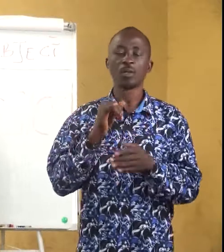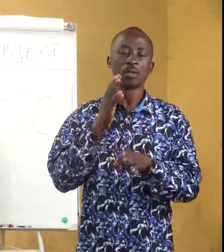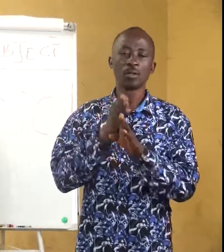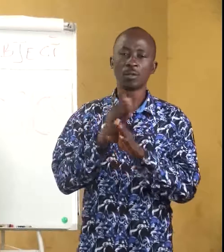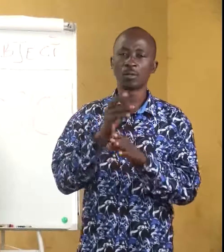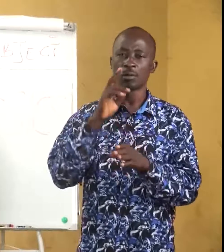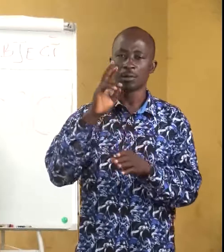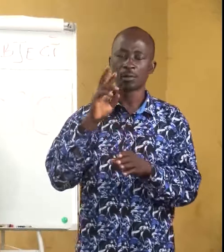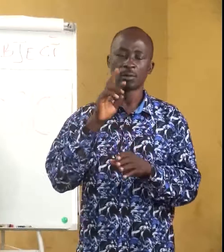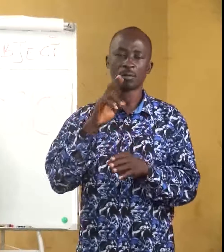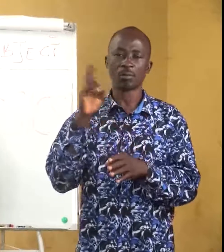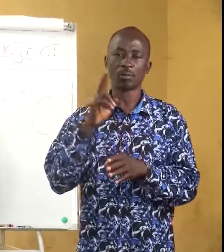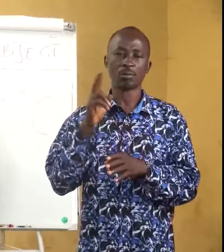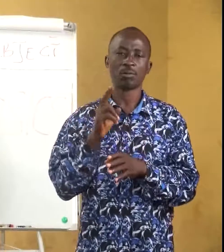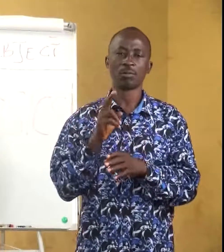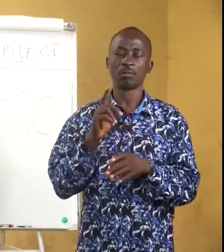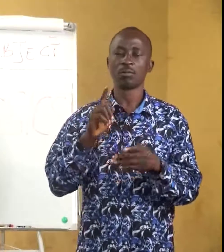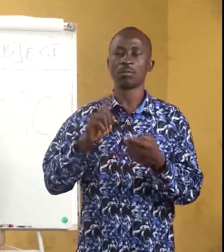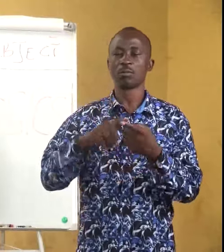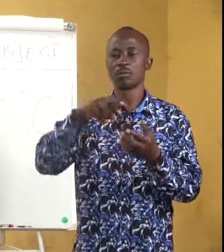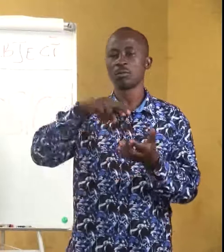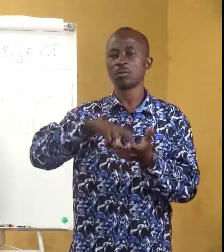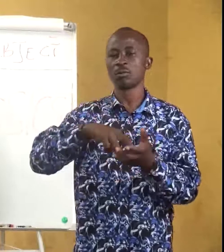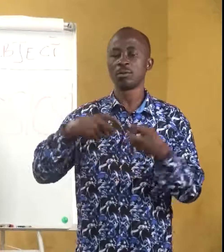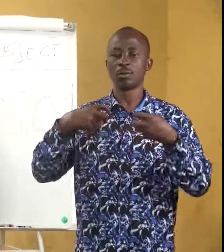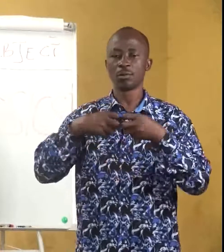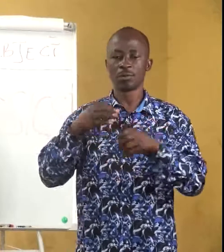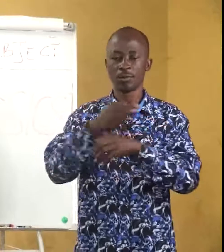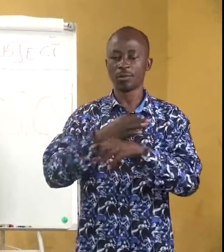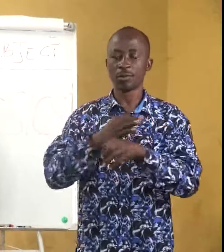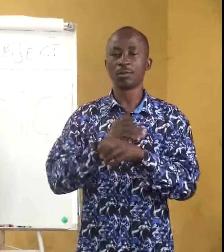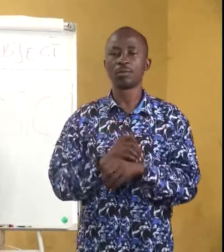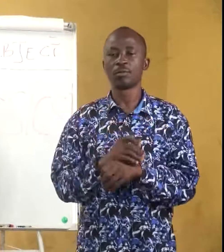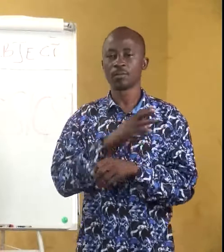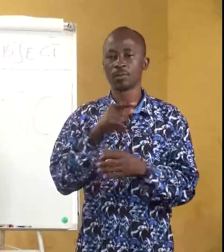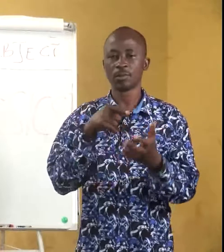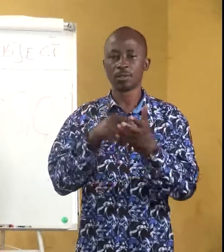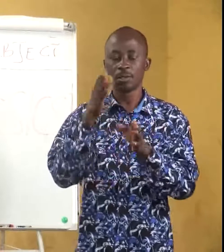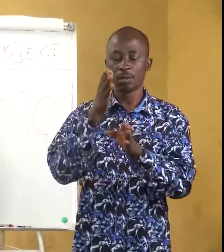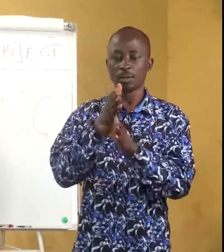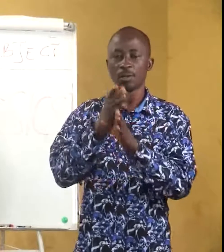to represent electric fields, and these lines are